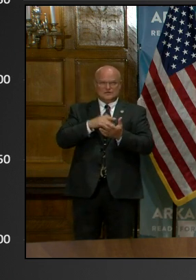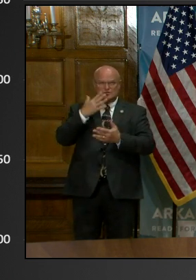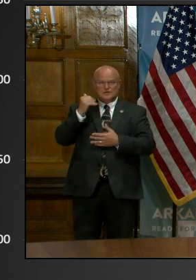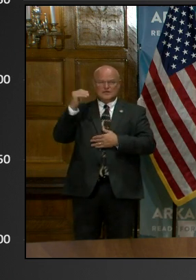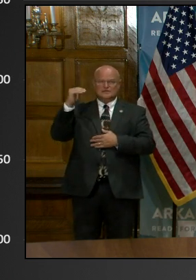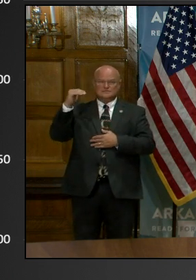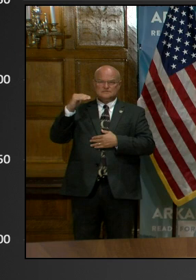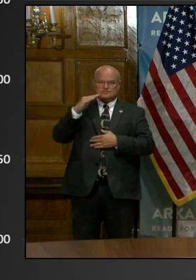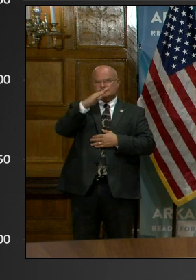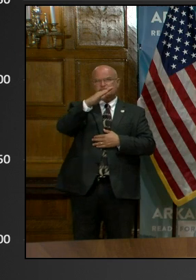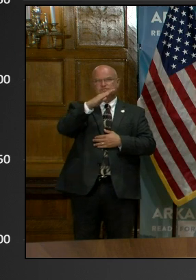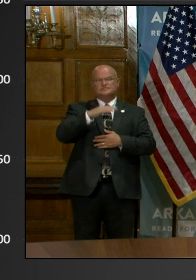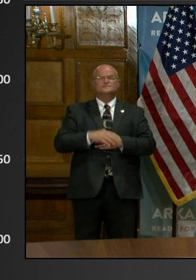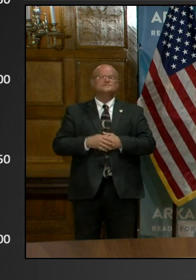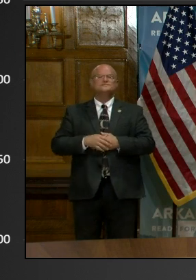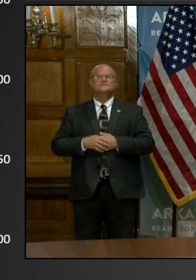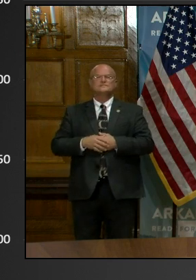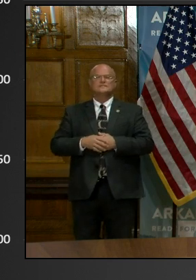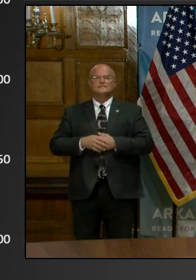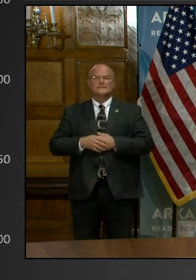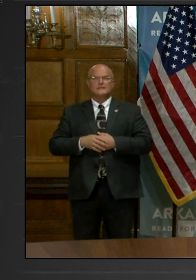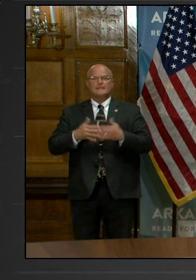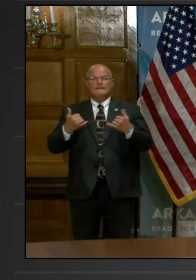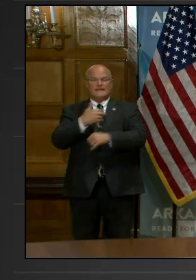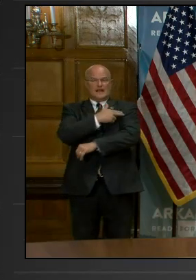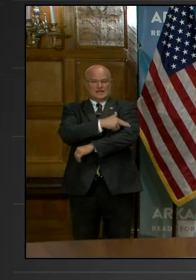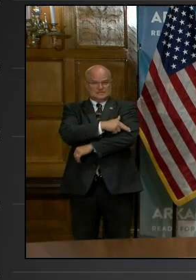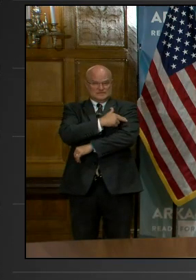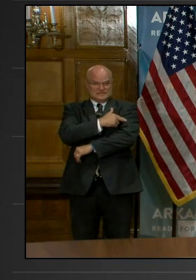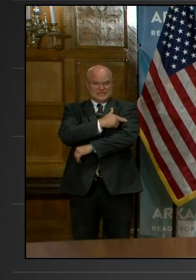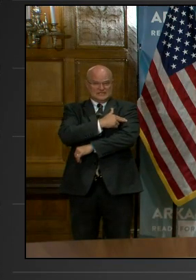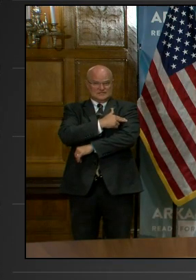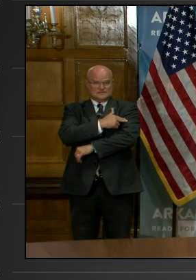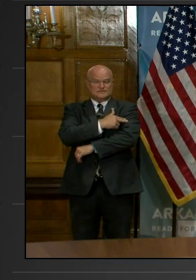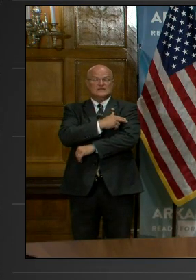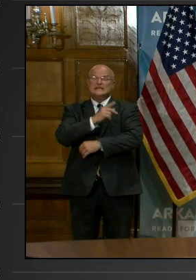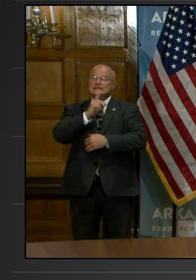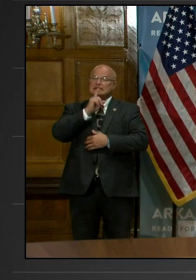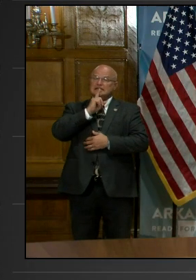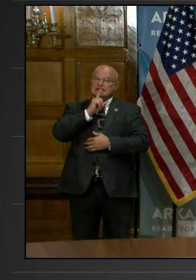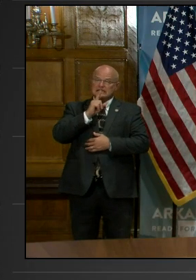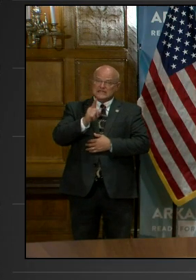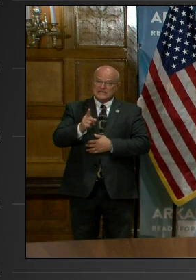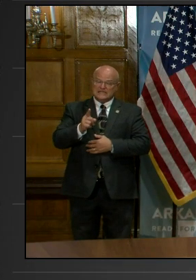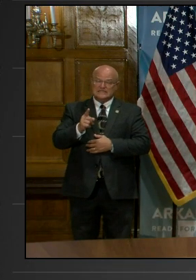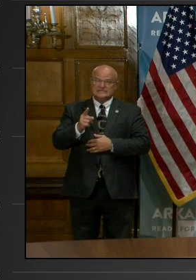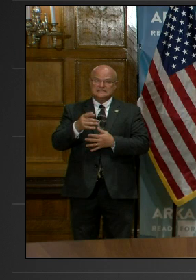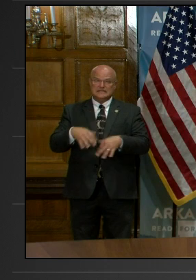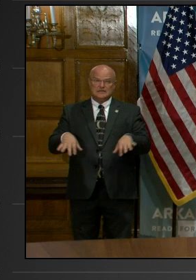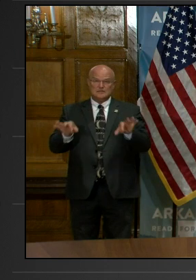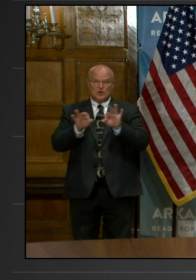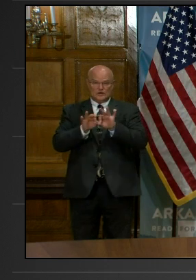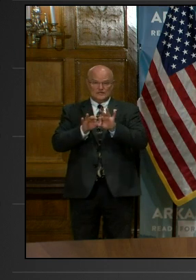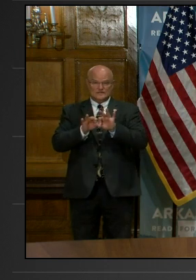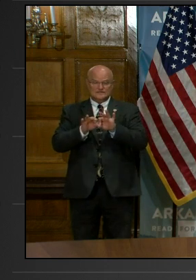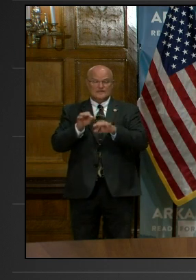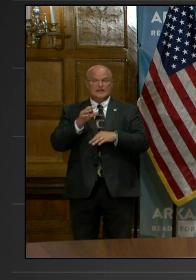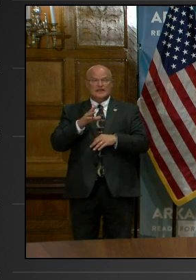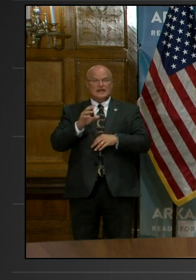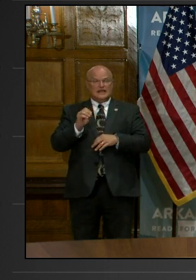it's trajecting up. And then we'll go to the hospitalizations, which is very, very important to us.